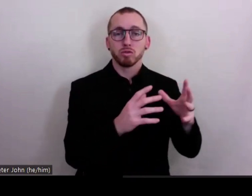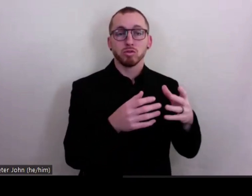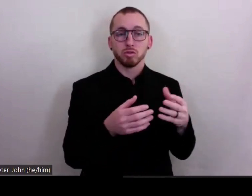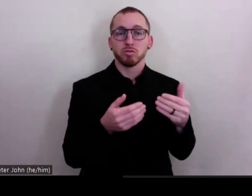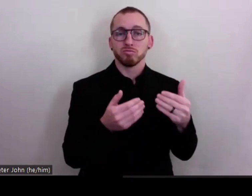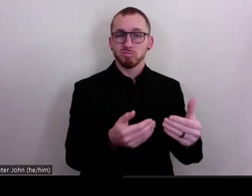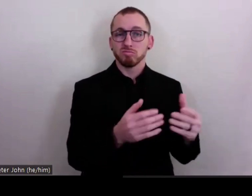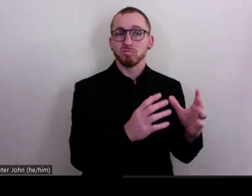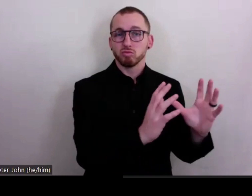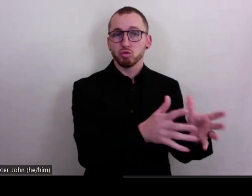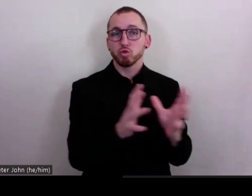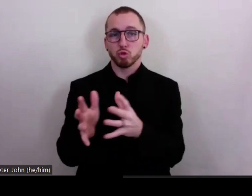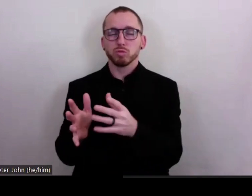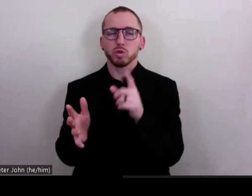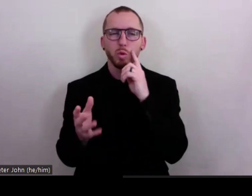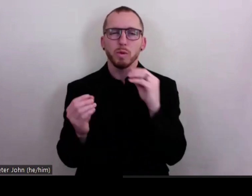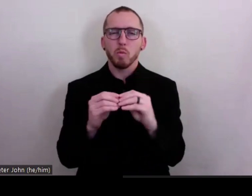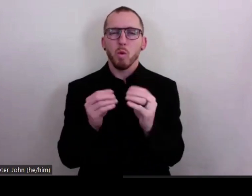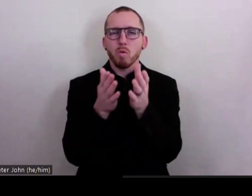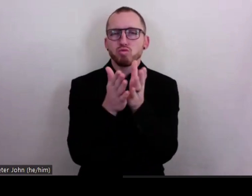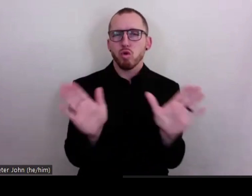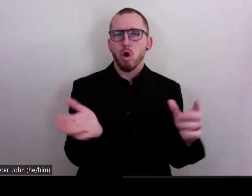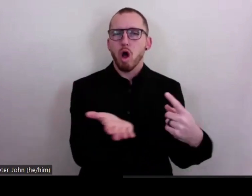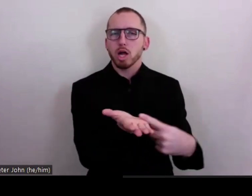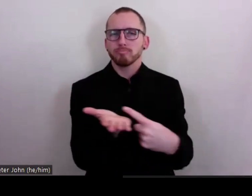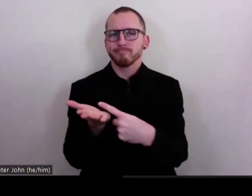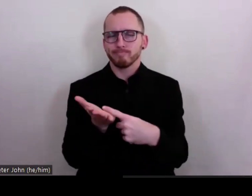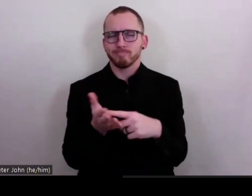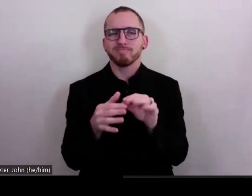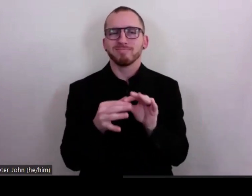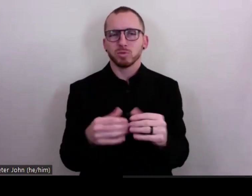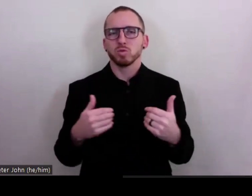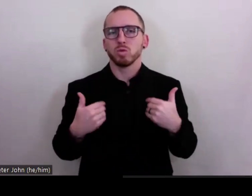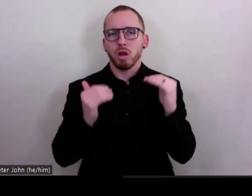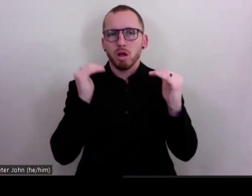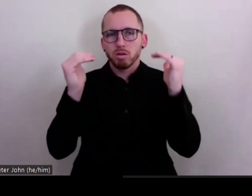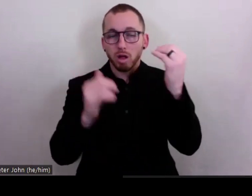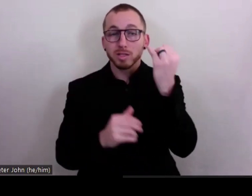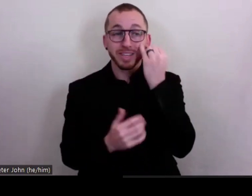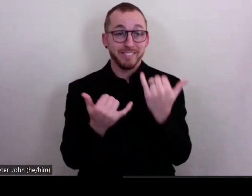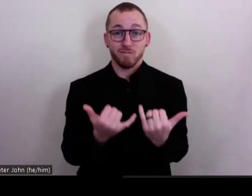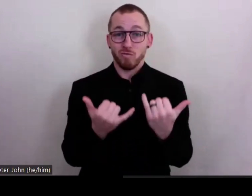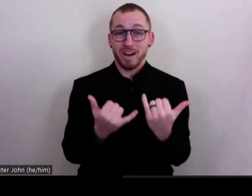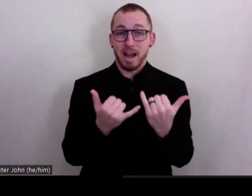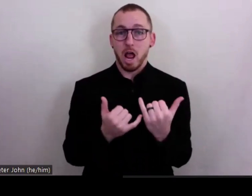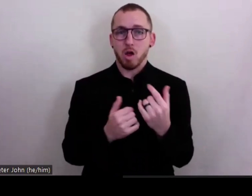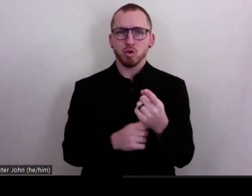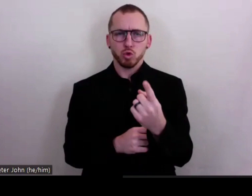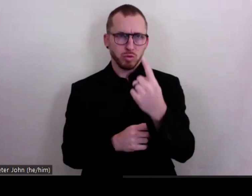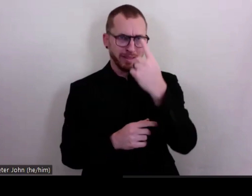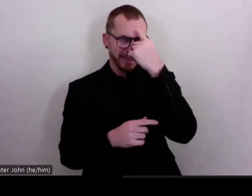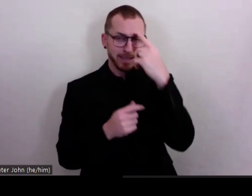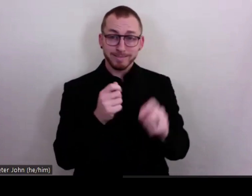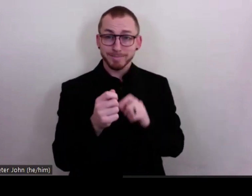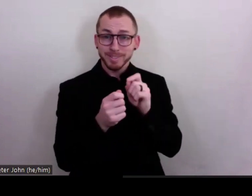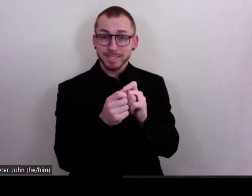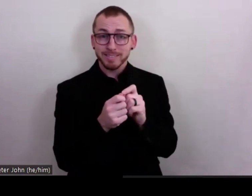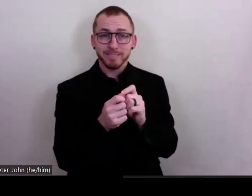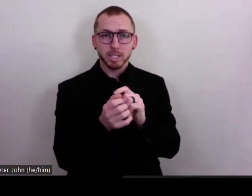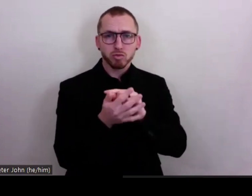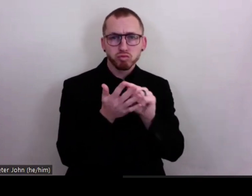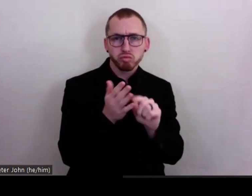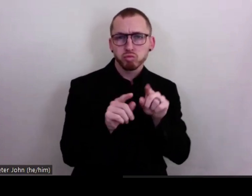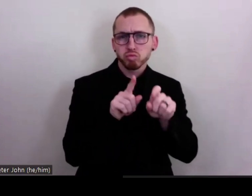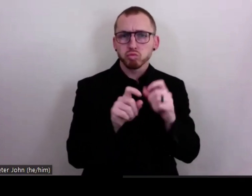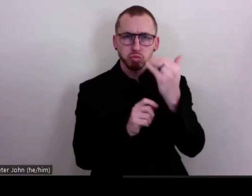be more broad when we're talking about young adults. But if there's specific things that are coming up for you, I just want to pause